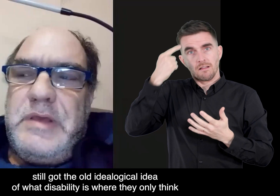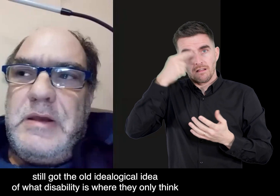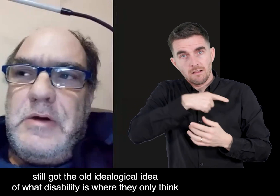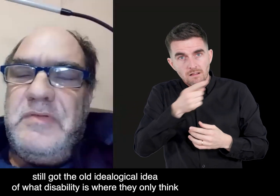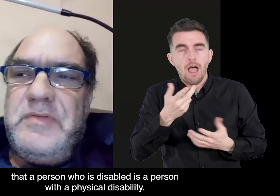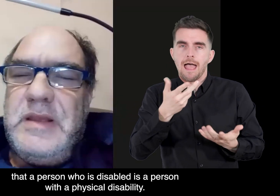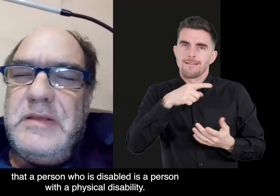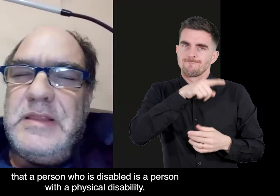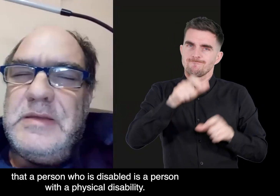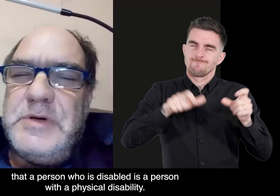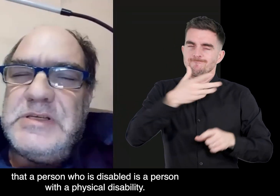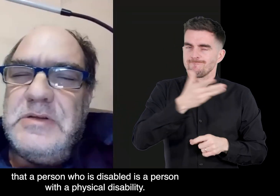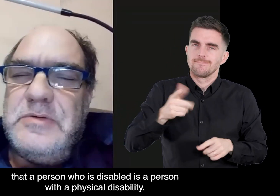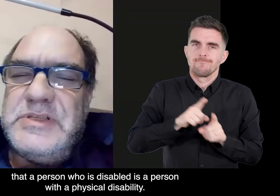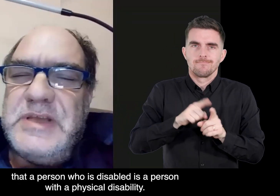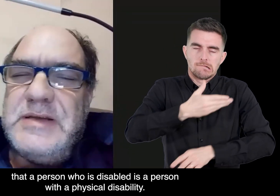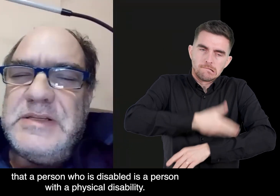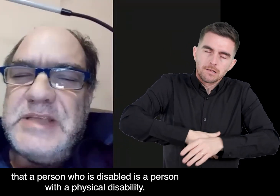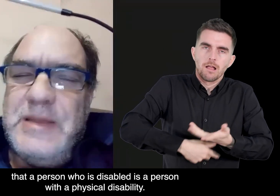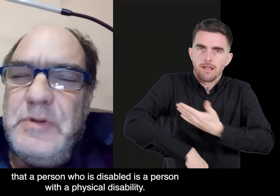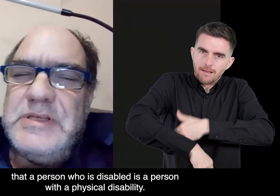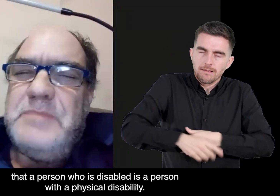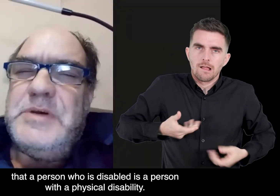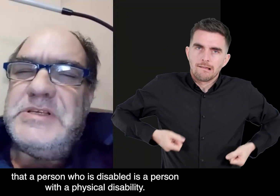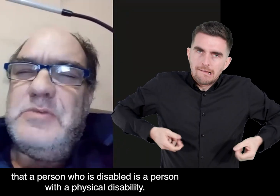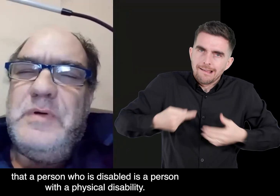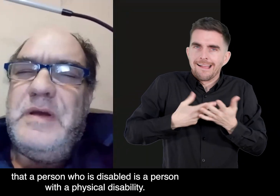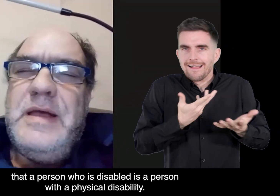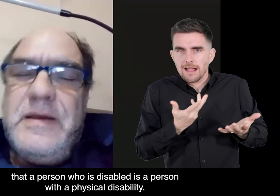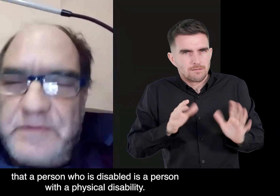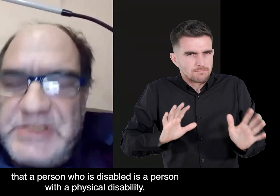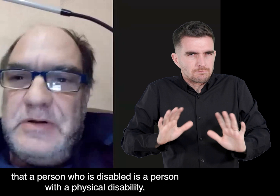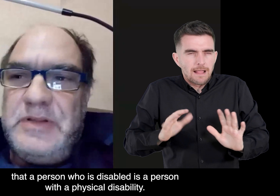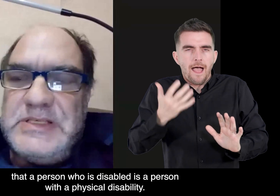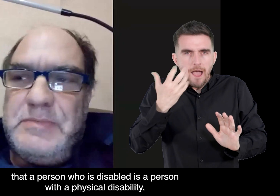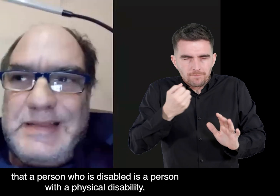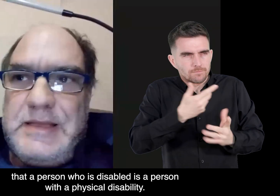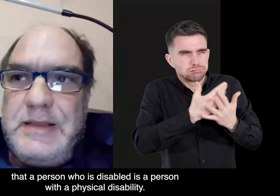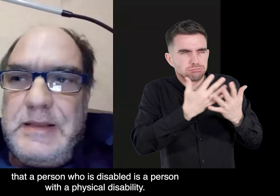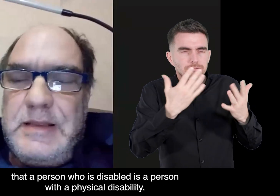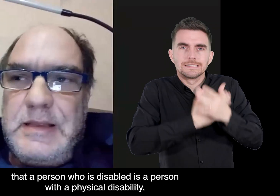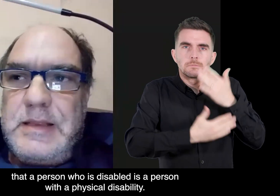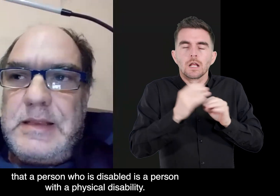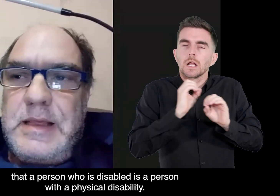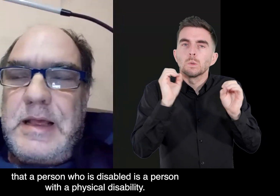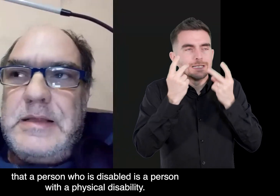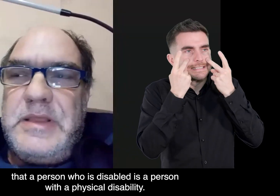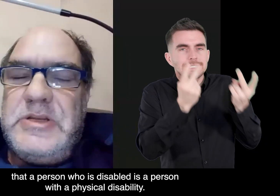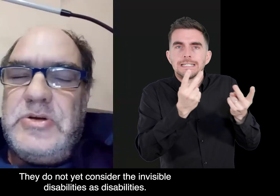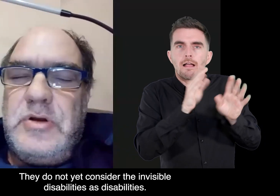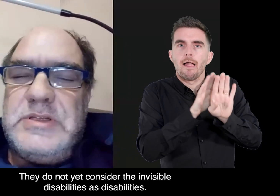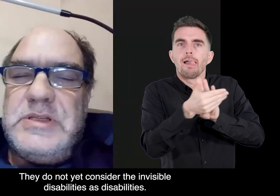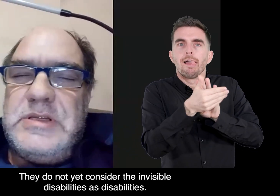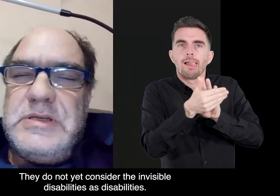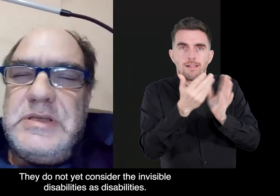where they only think that a person who is disabled is a person with a physical disability. They